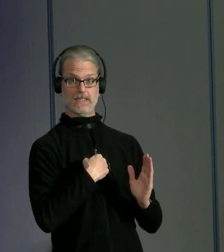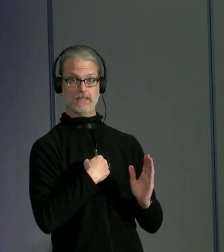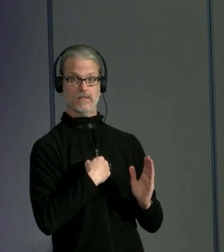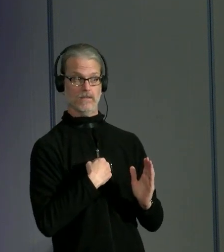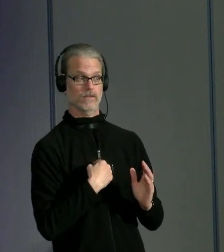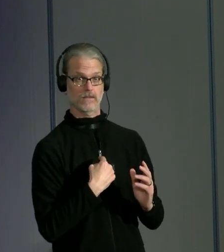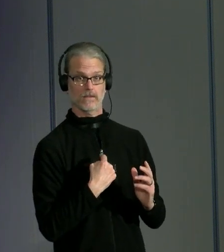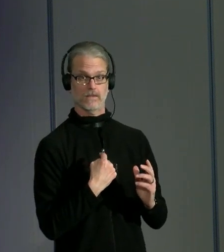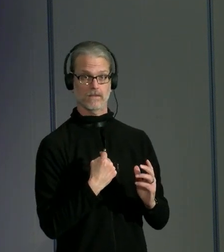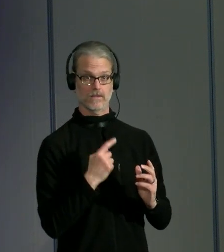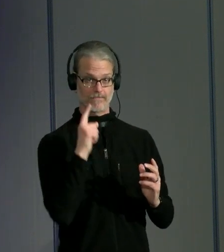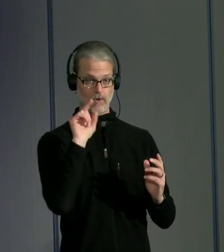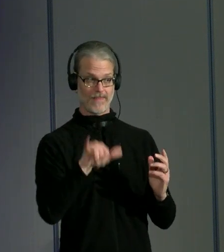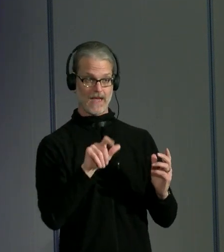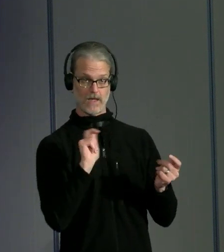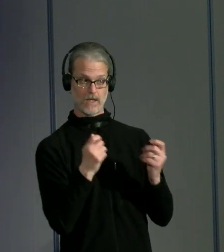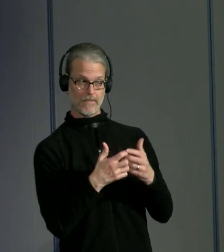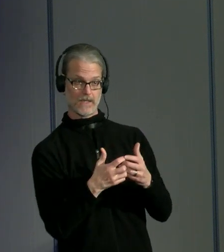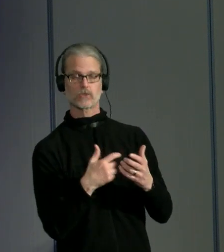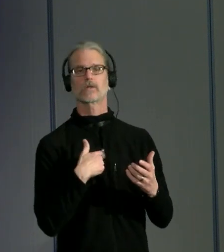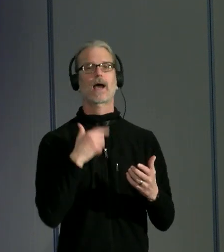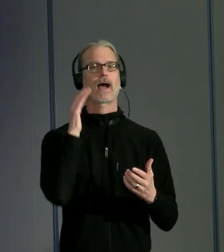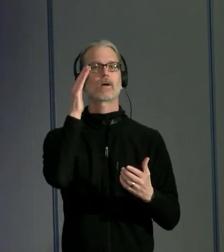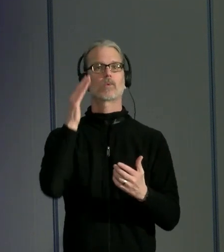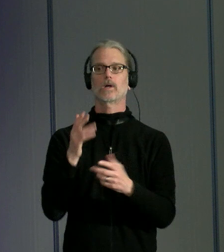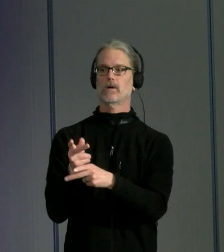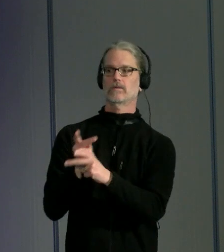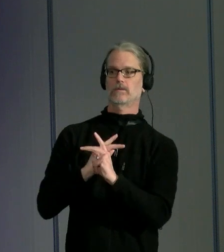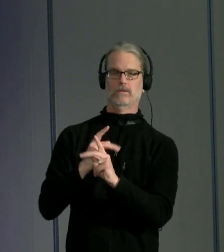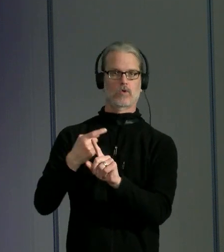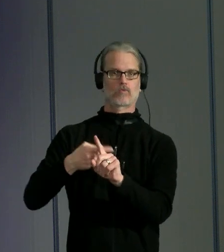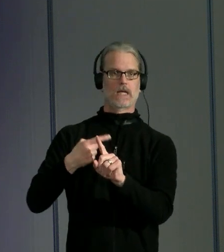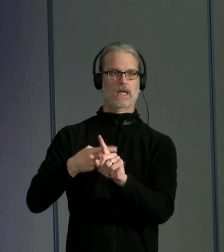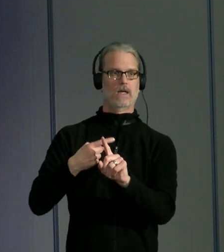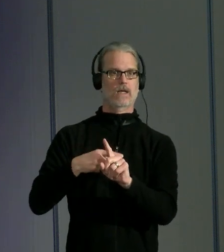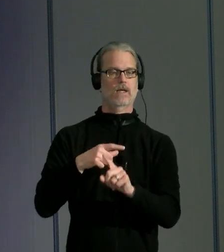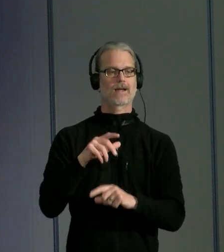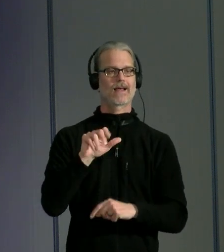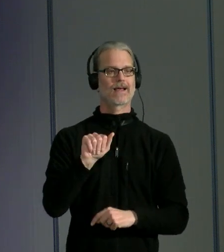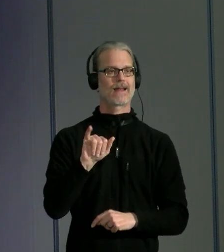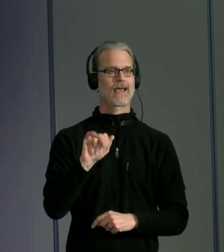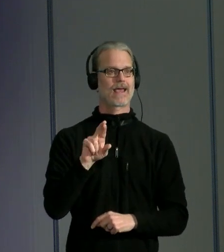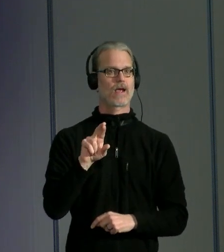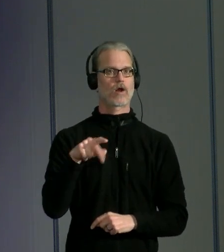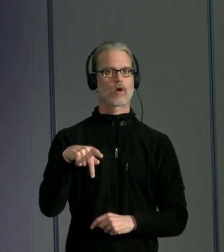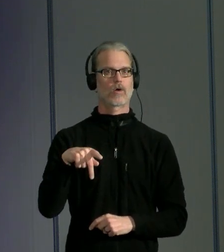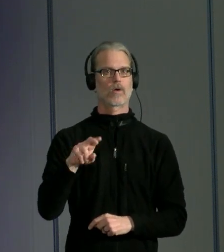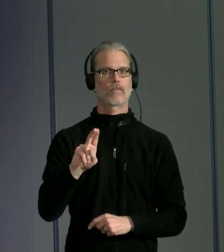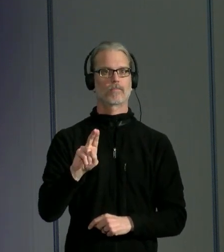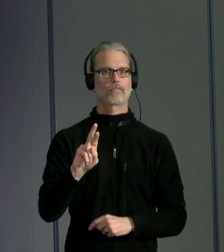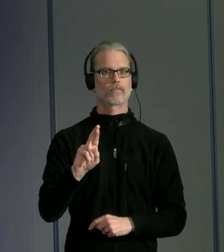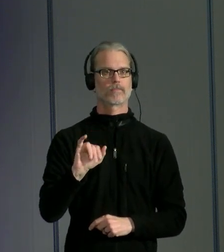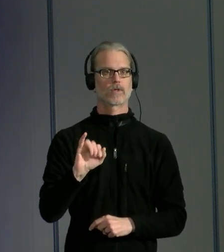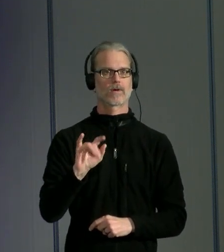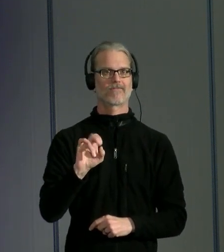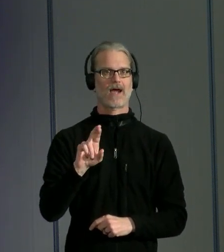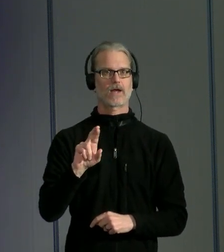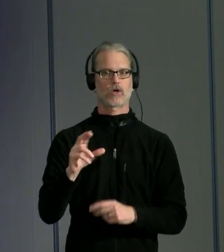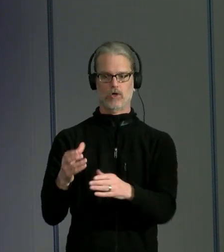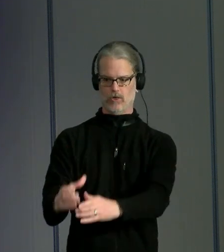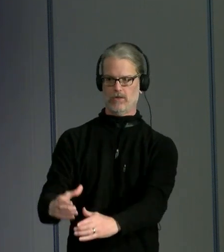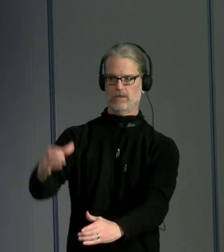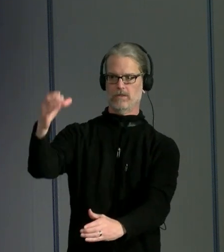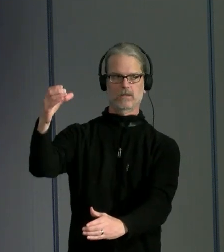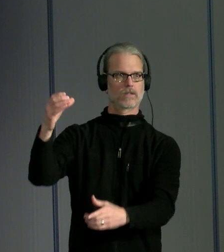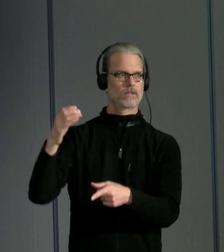would probably also want to rent an air purifier that was rated for the size of space that the